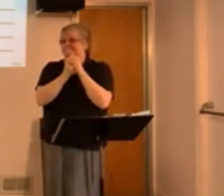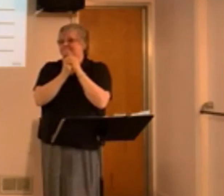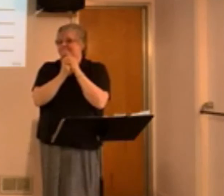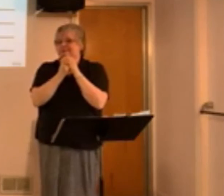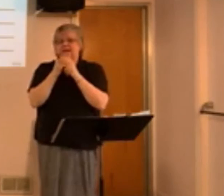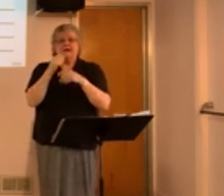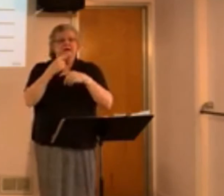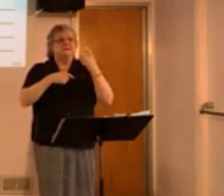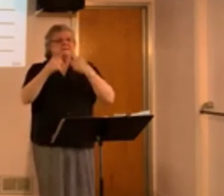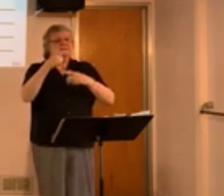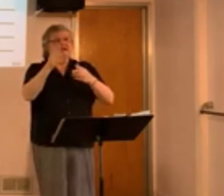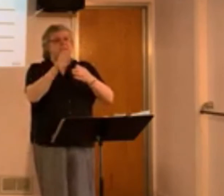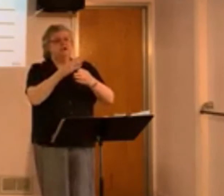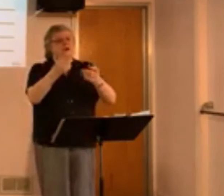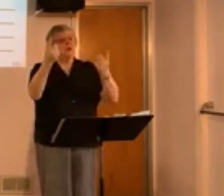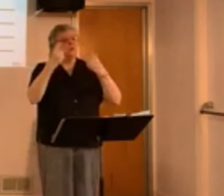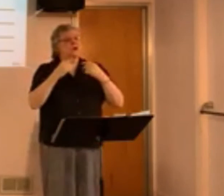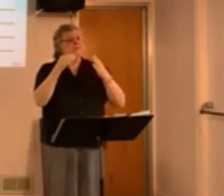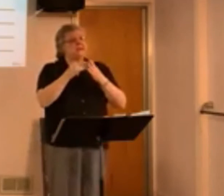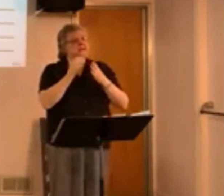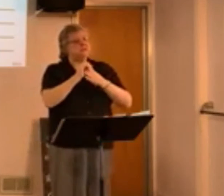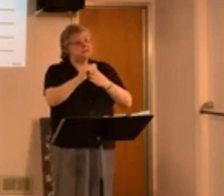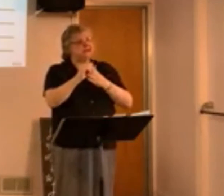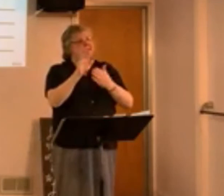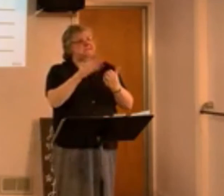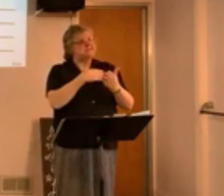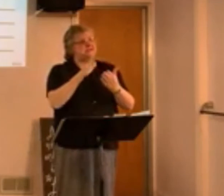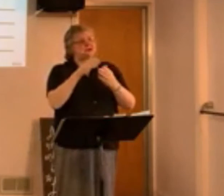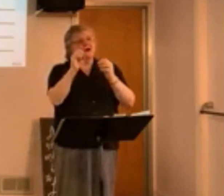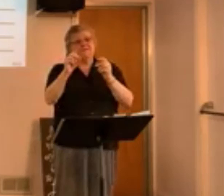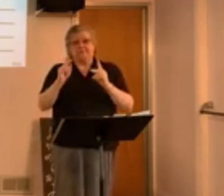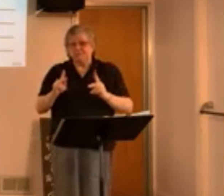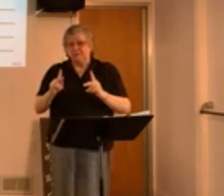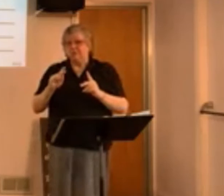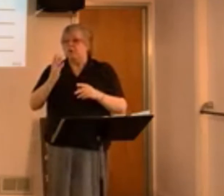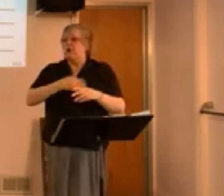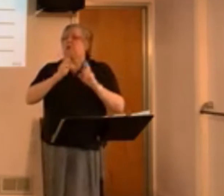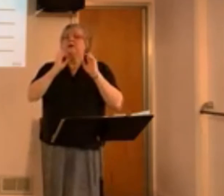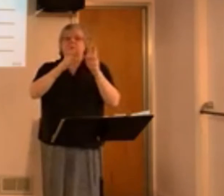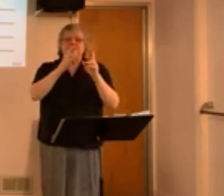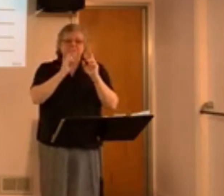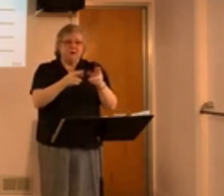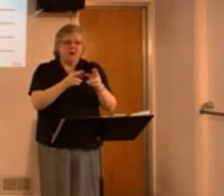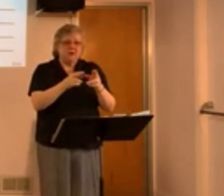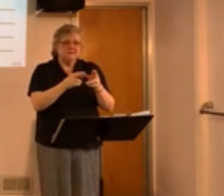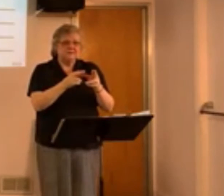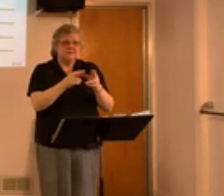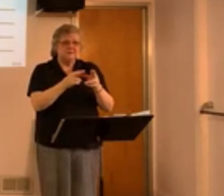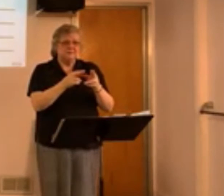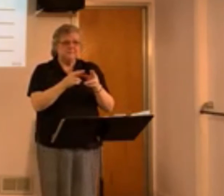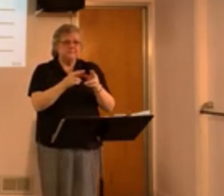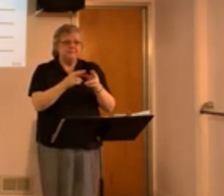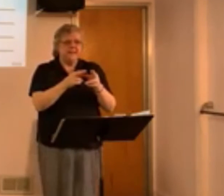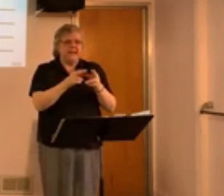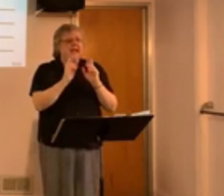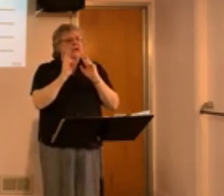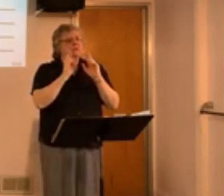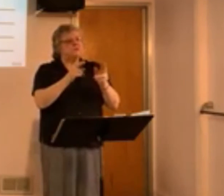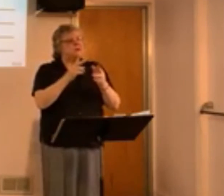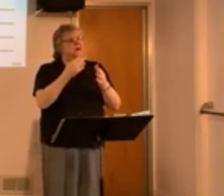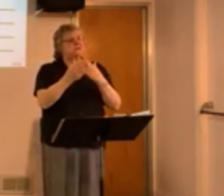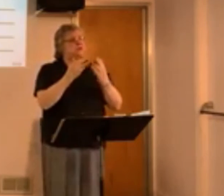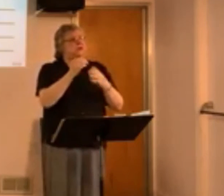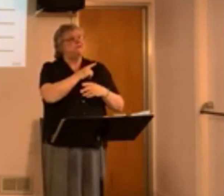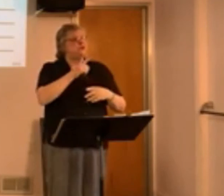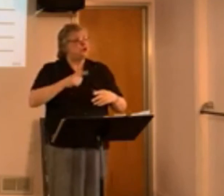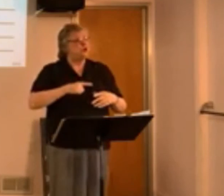Deaf choir going to come and lead us in a song of opportunity, or we can respond. And respond to whatever